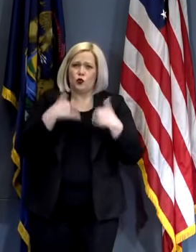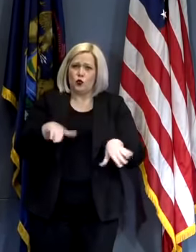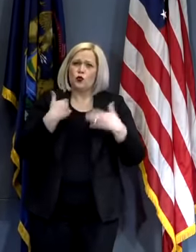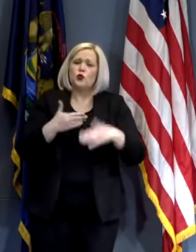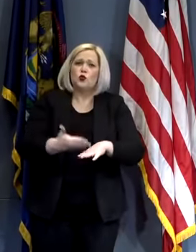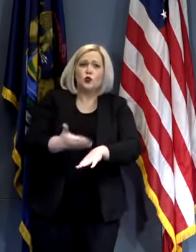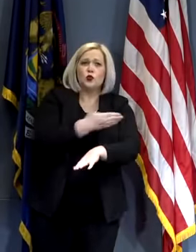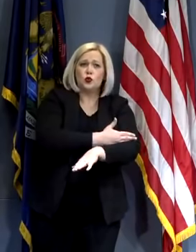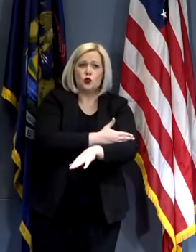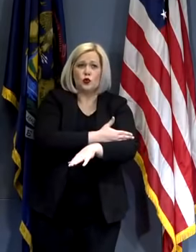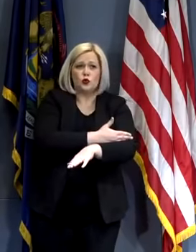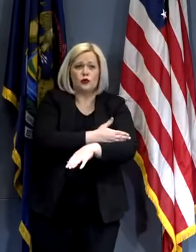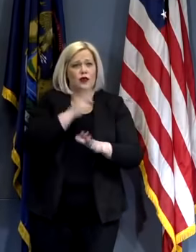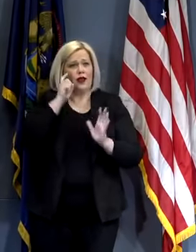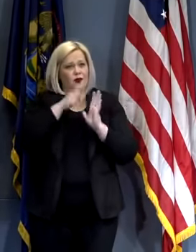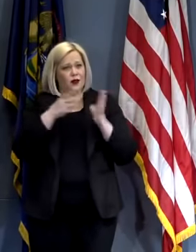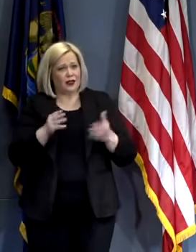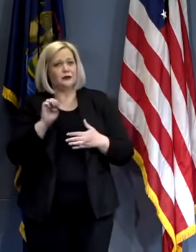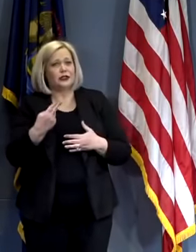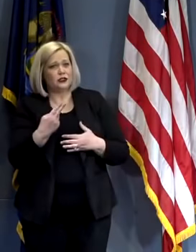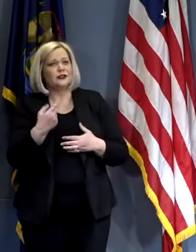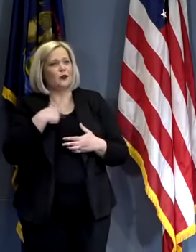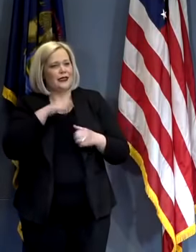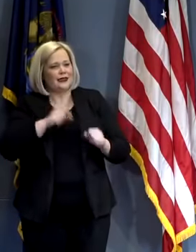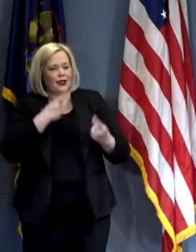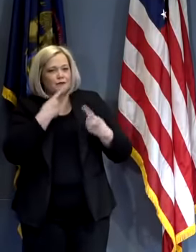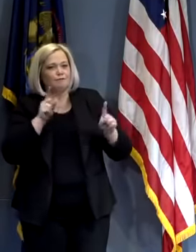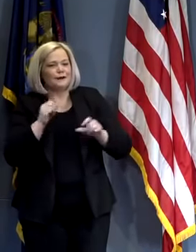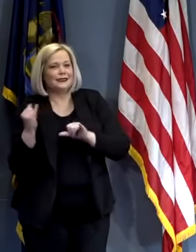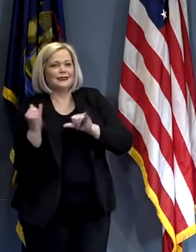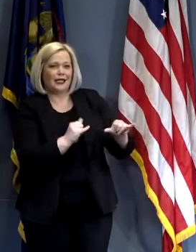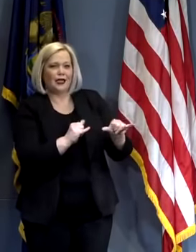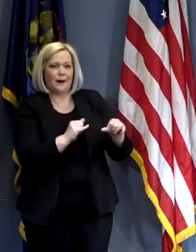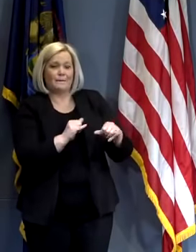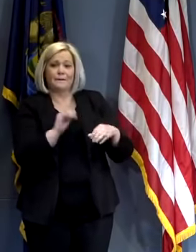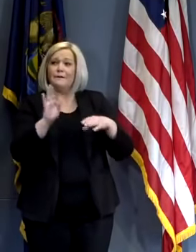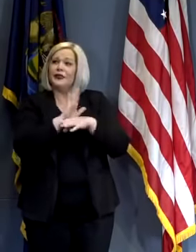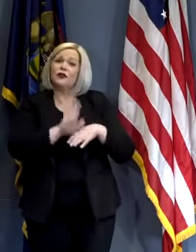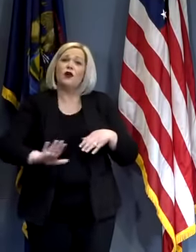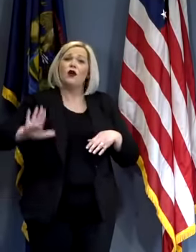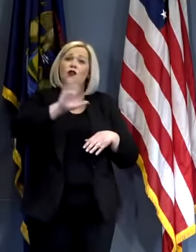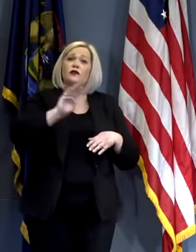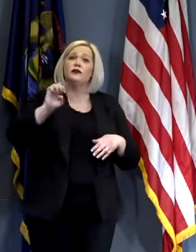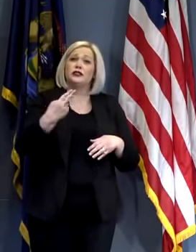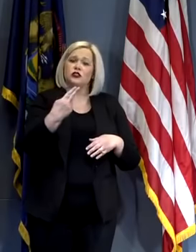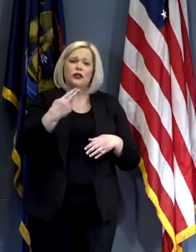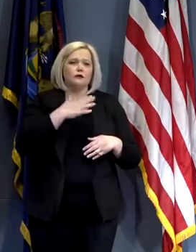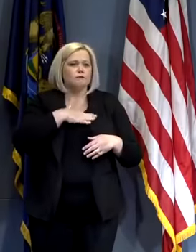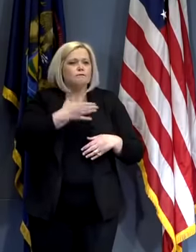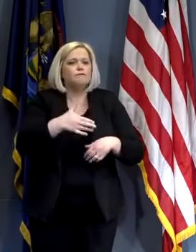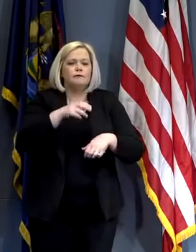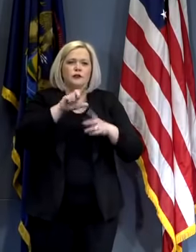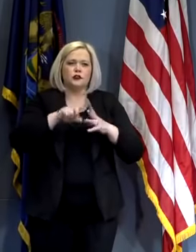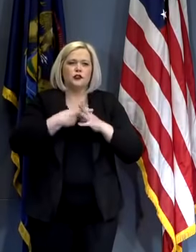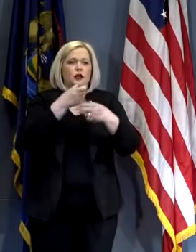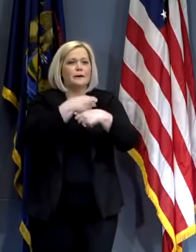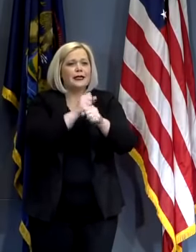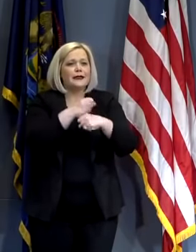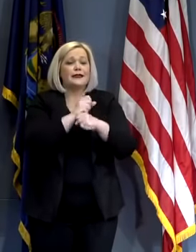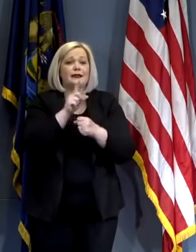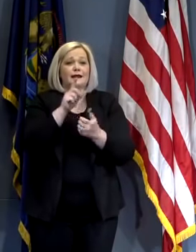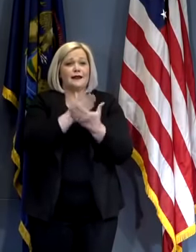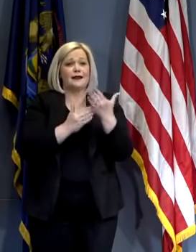prove what we can do when we work together. Businesses across the state that have stepped up to manufacture hand